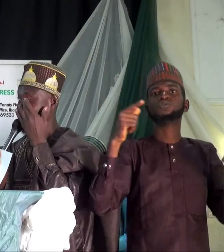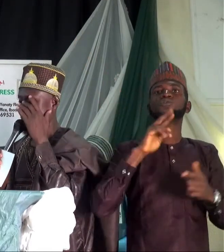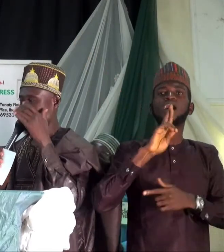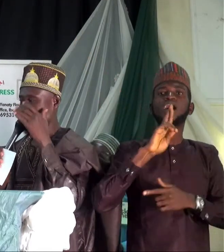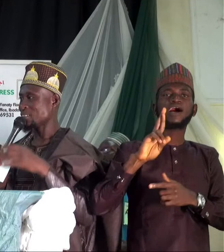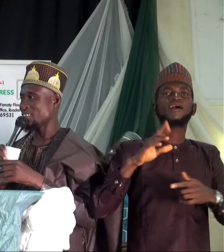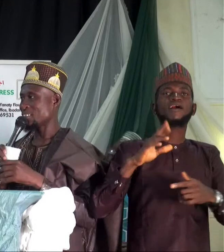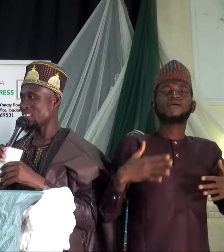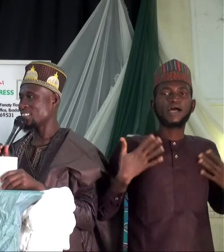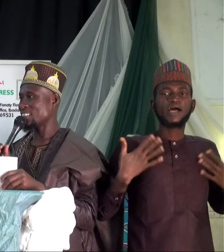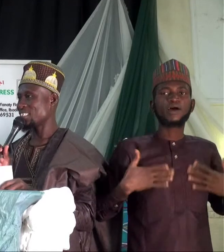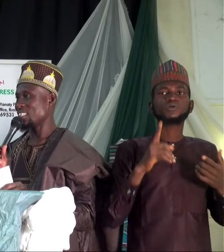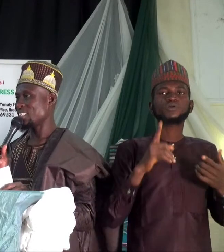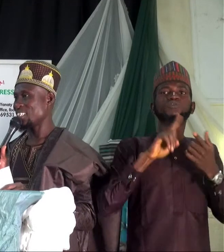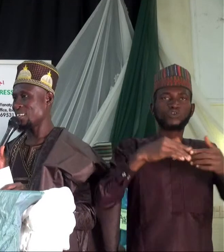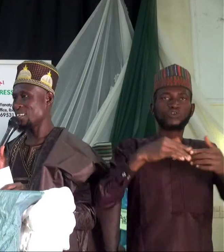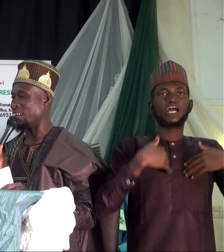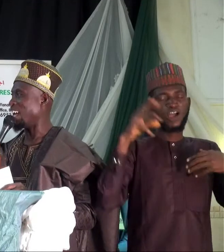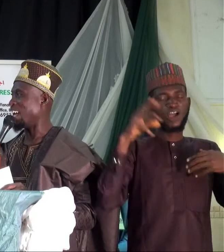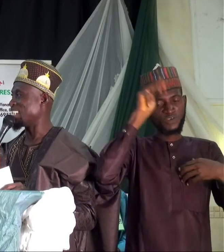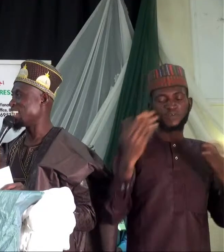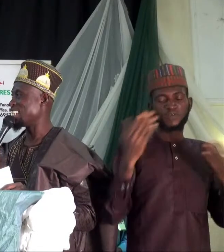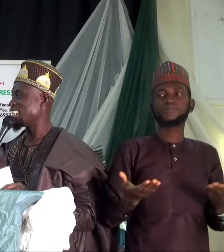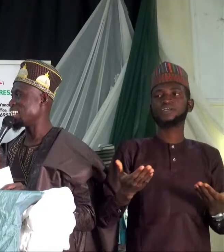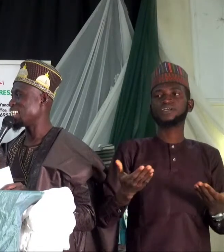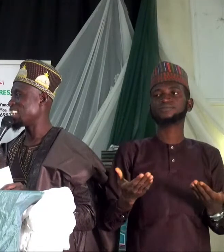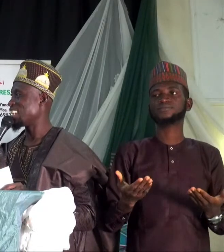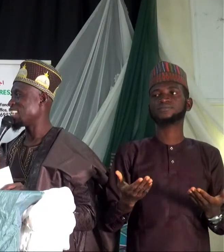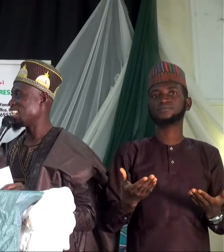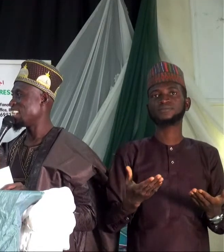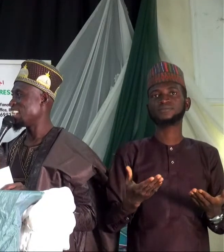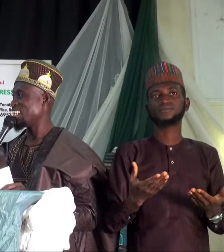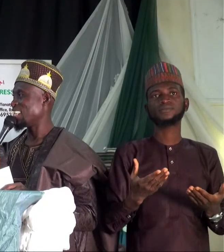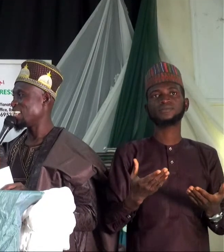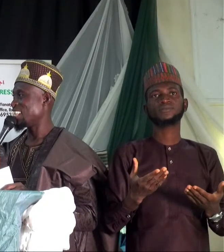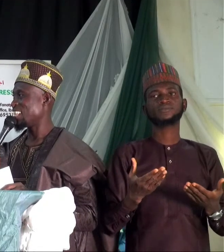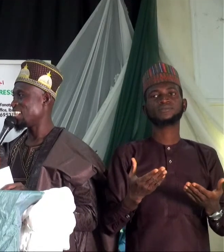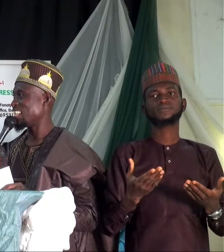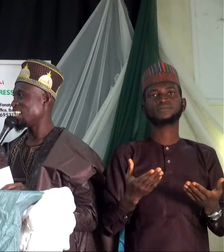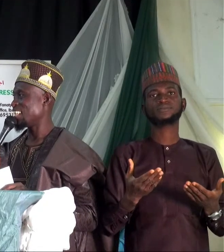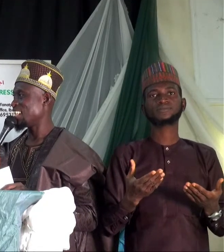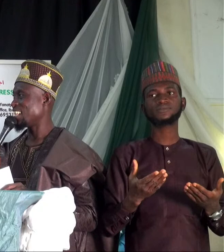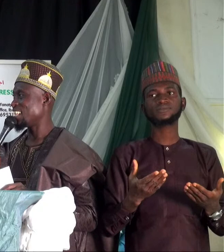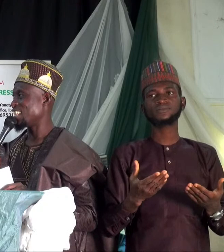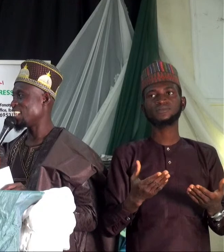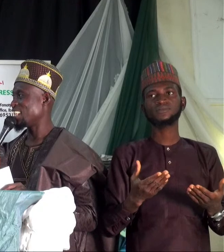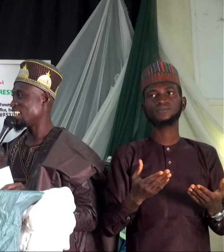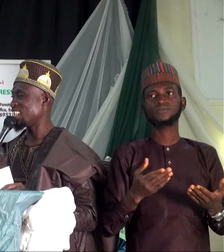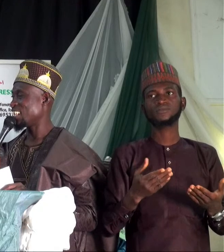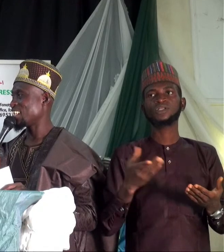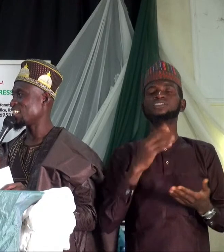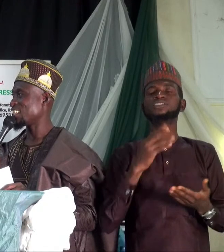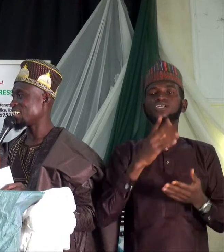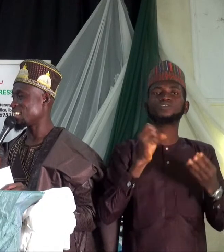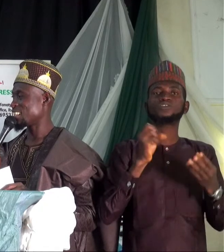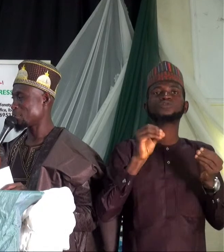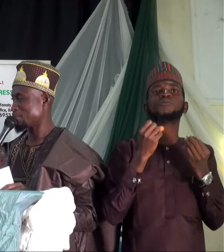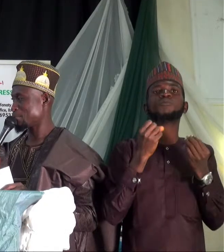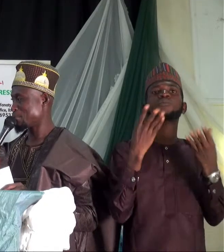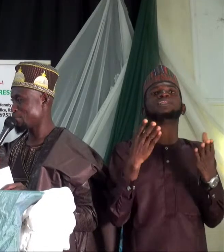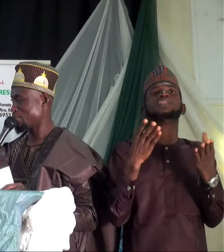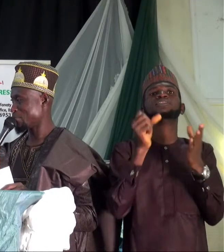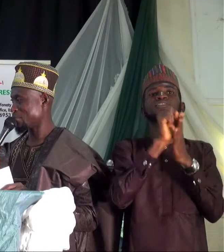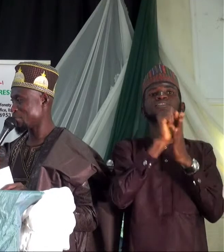elated receiving him here. Well, I know his schedule is really very tight, and there are so many other states that are having